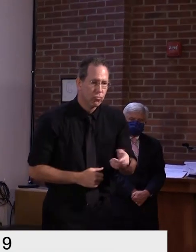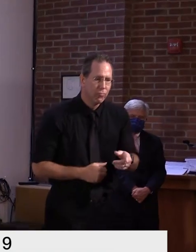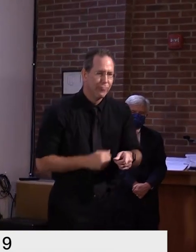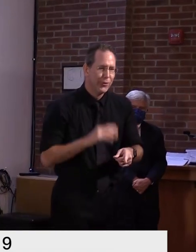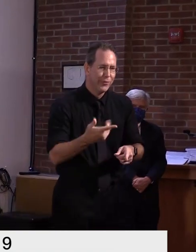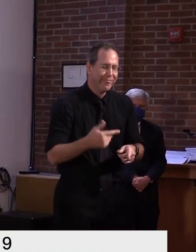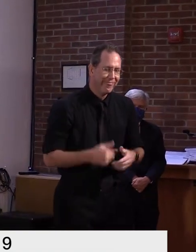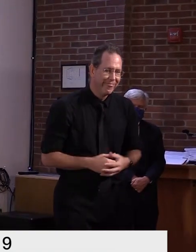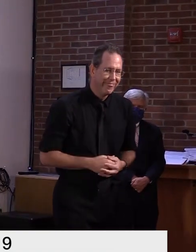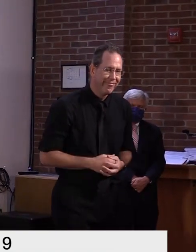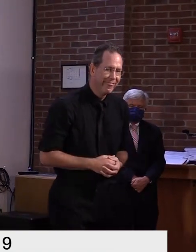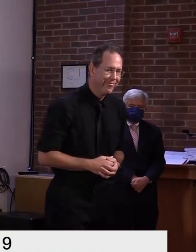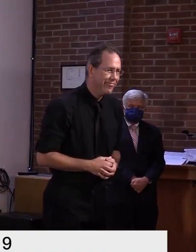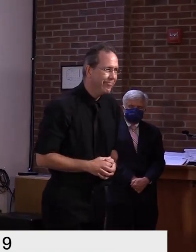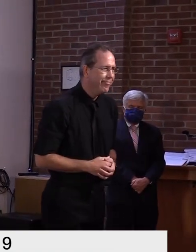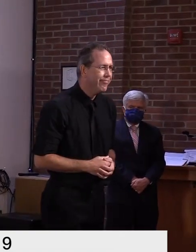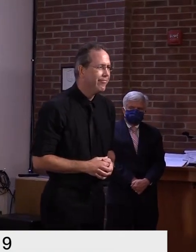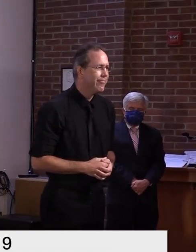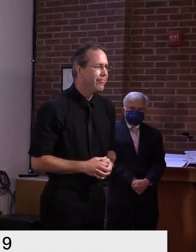Okay.